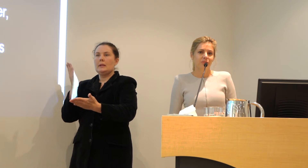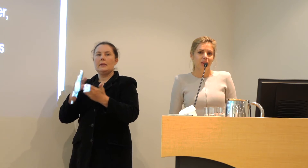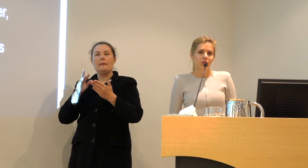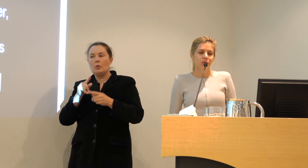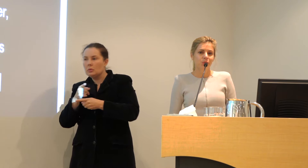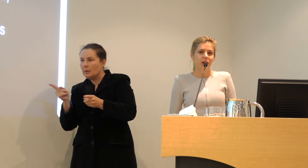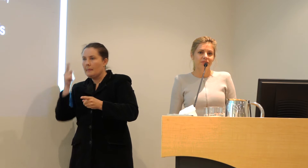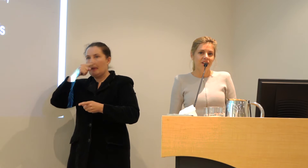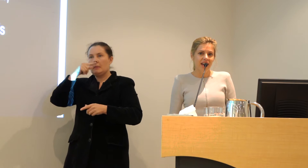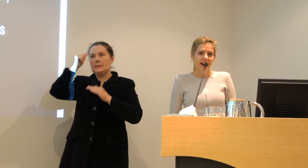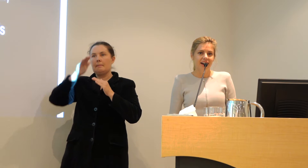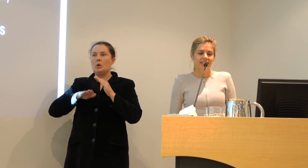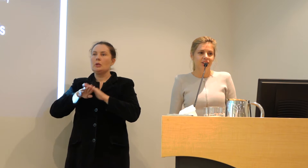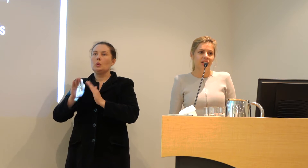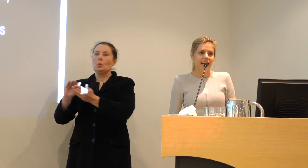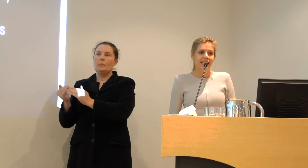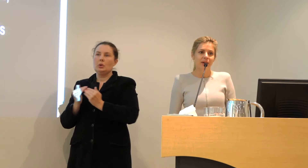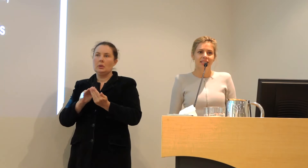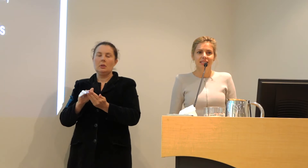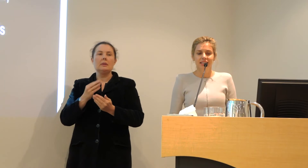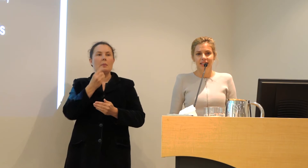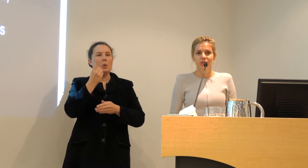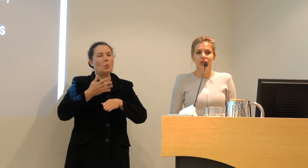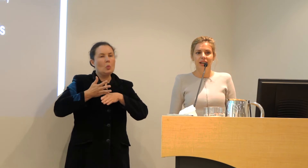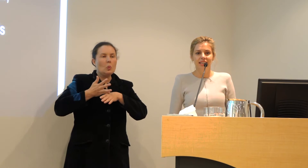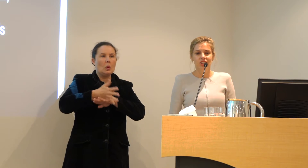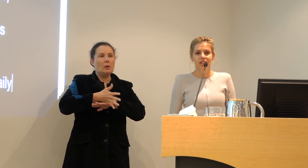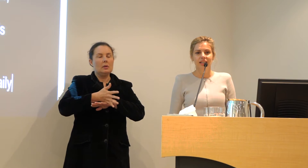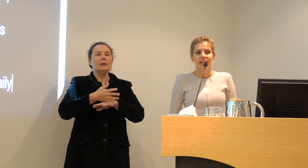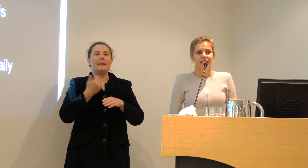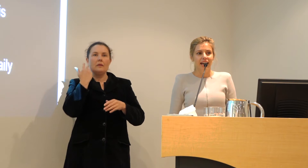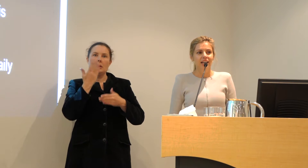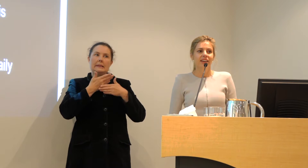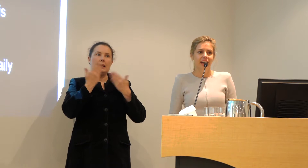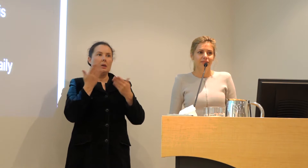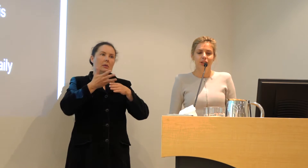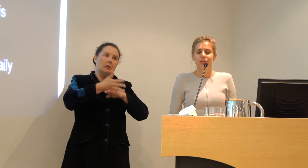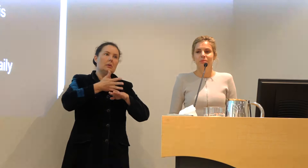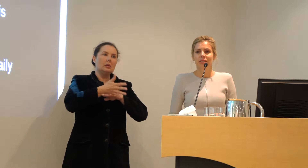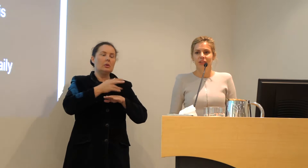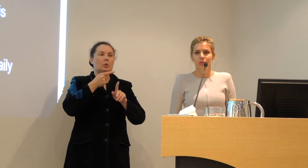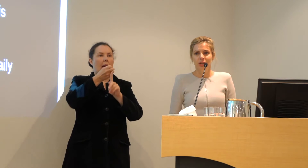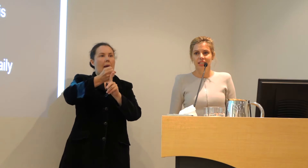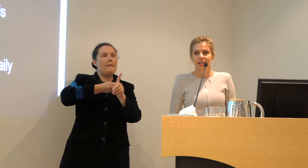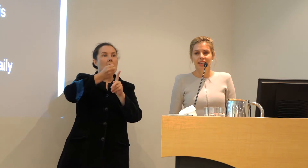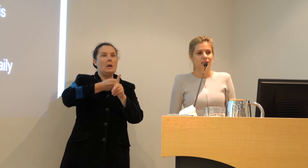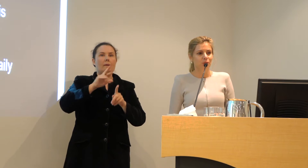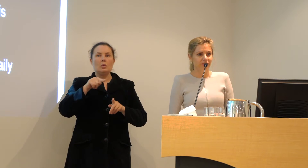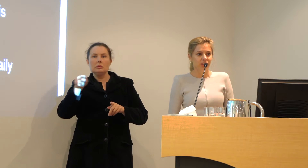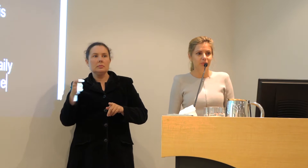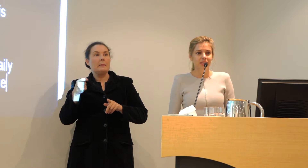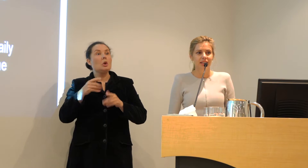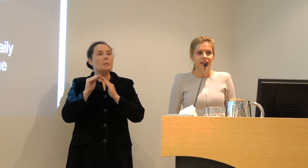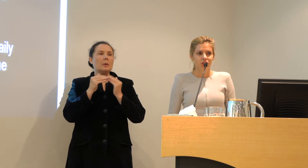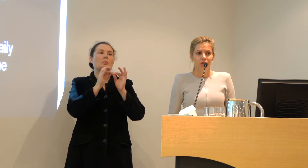And one of the people who has worked very hard and on a daily basis in his organisation to advocate for those members of the community is